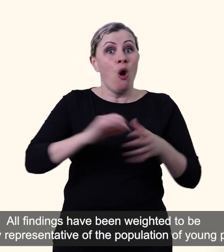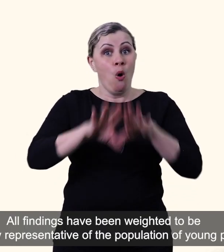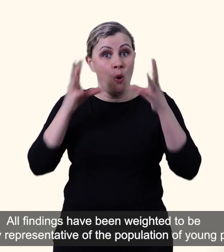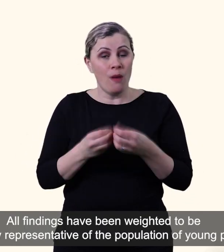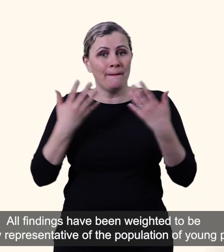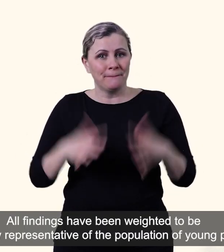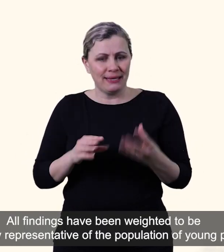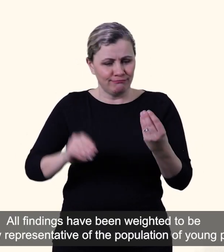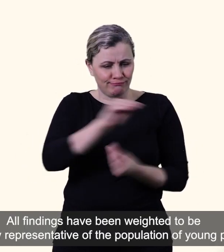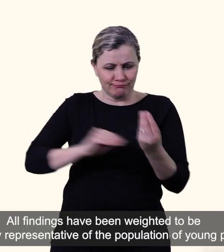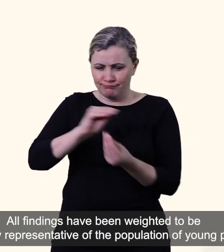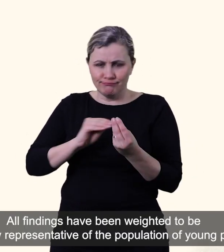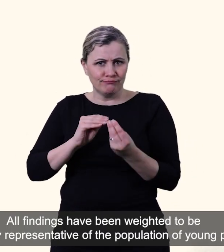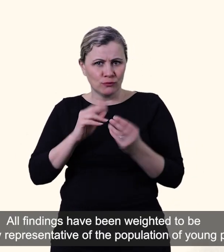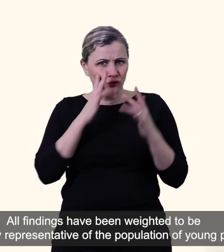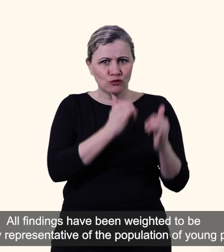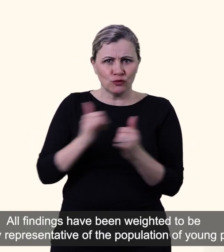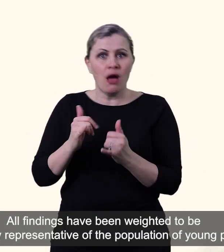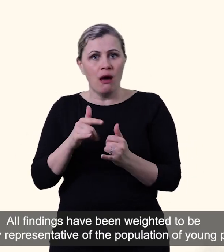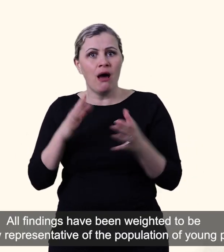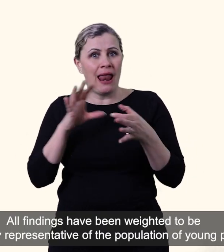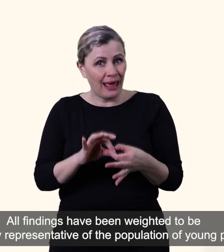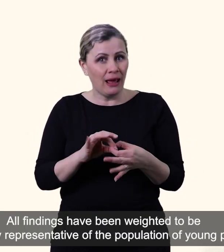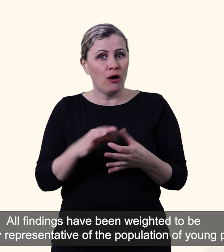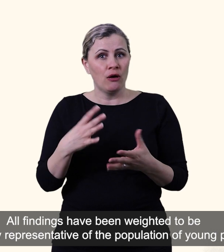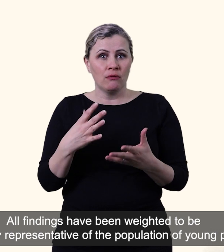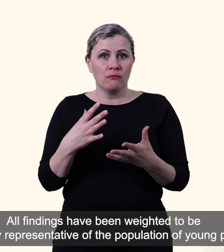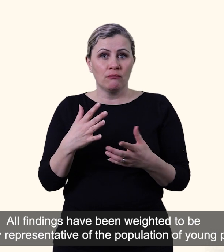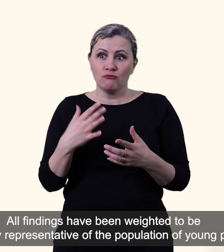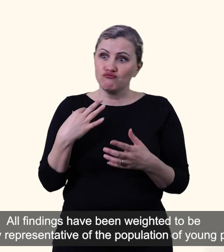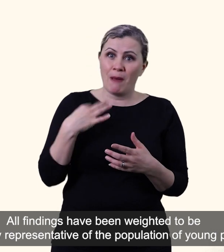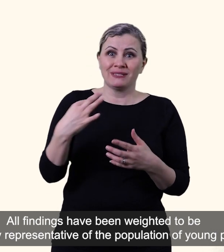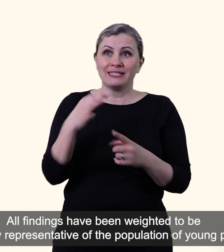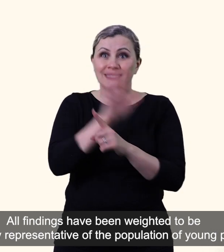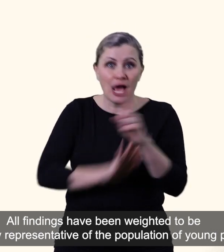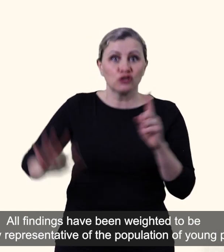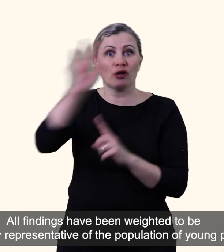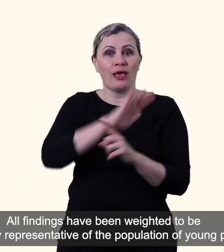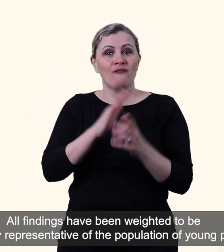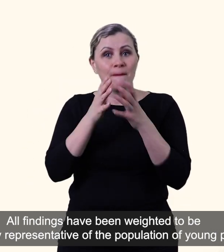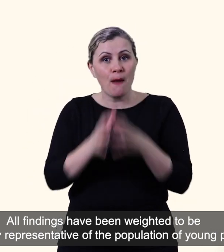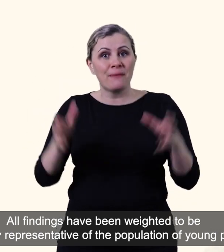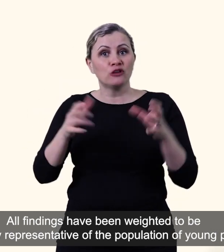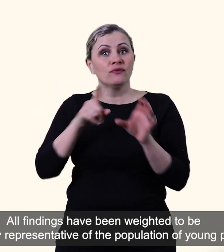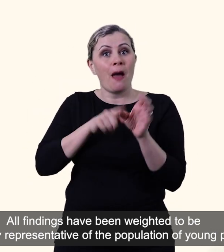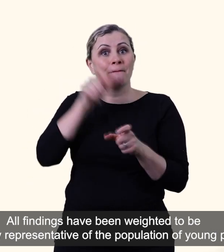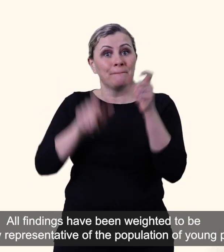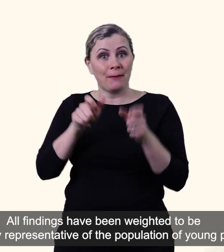All findings have been weighted to be nationally representative of the population of young people